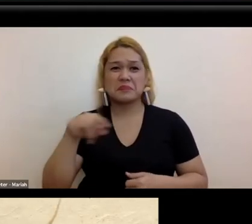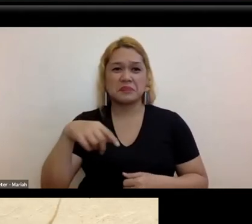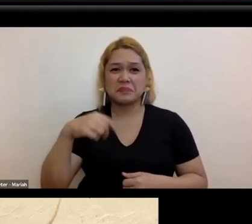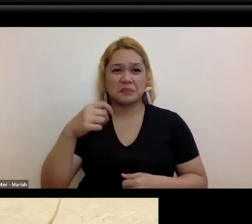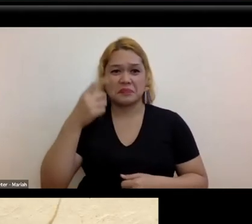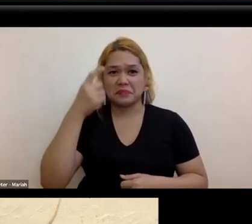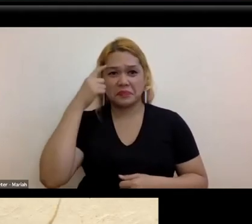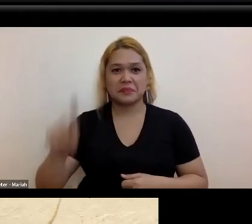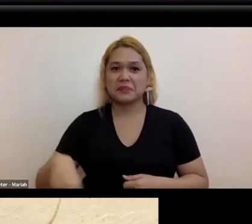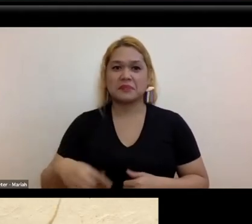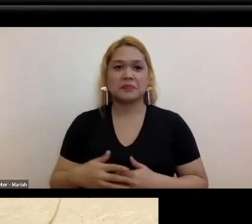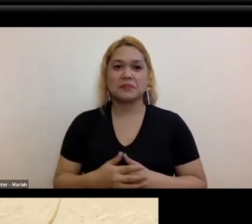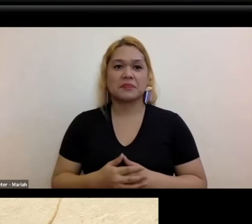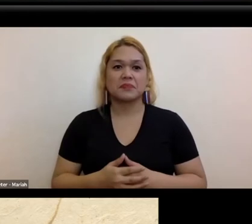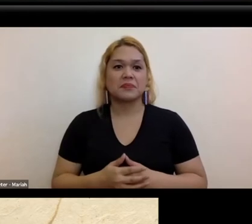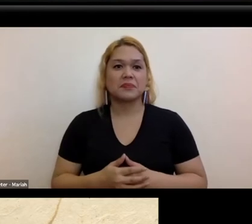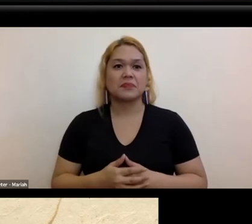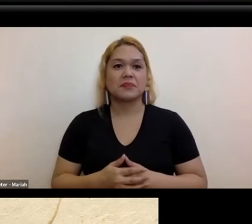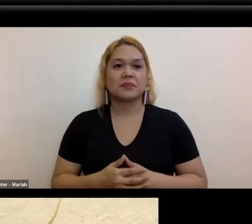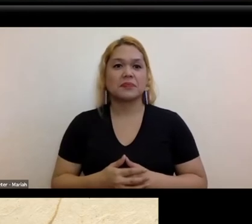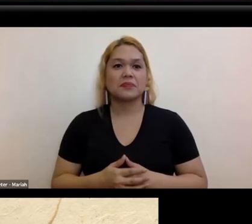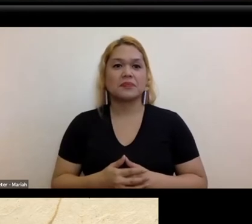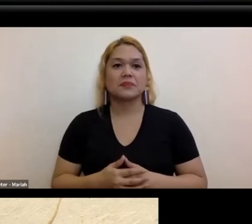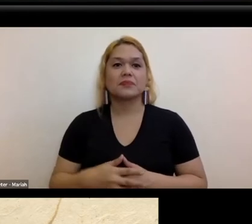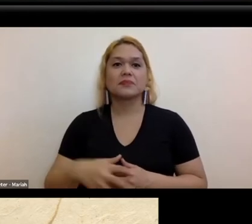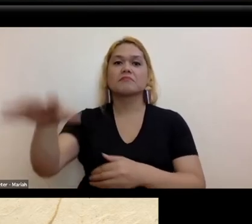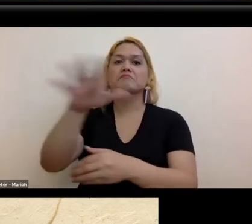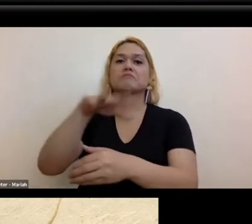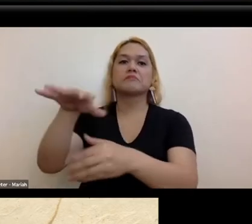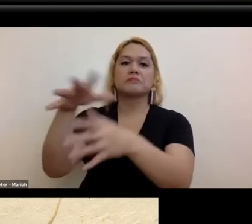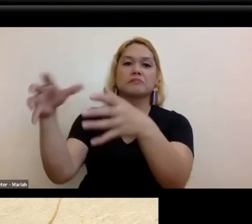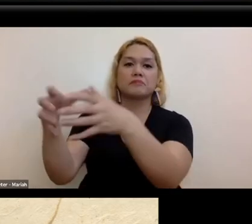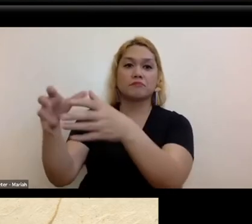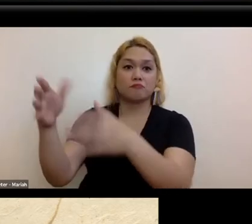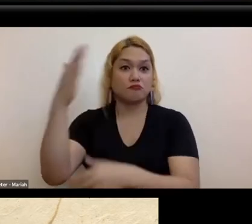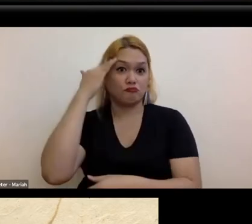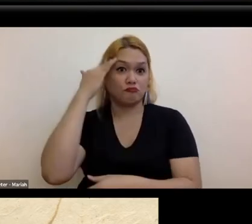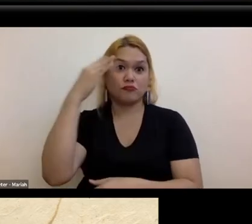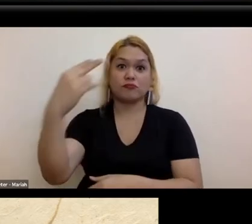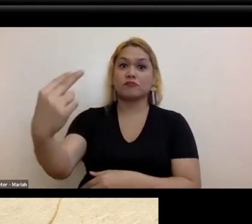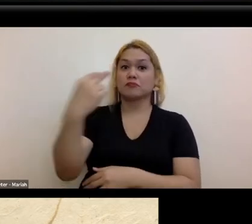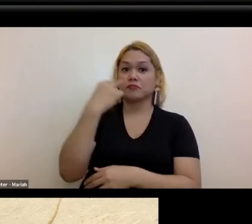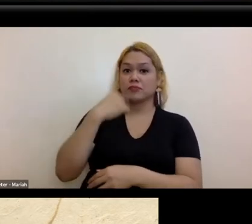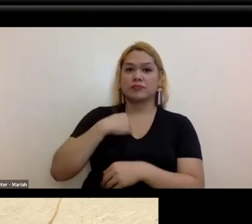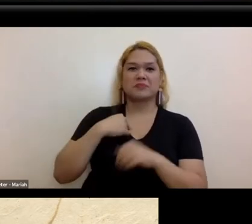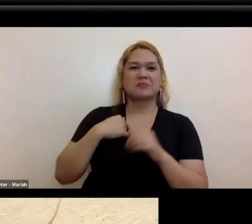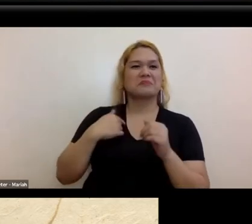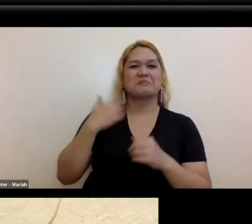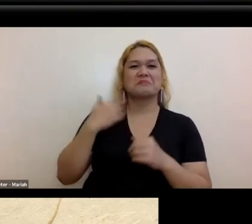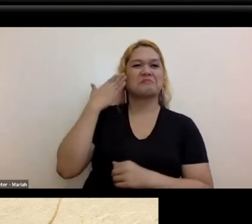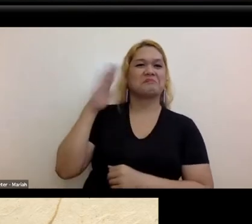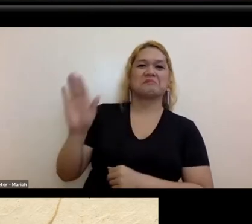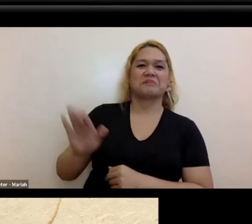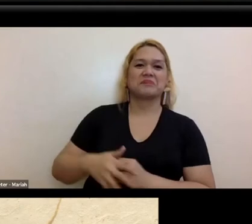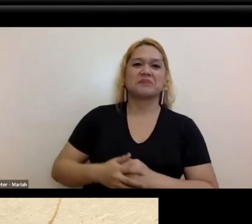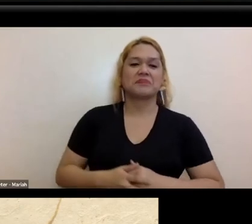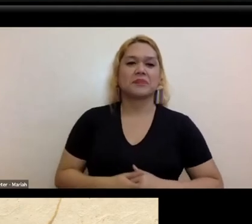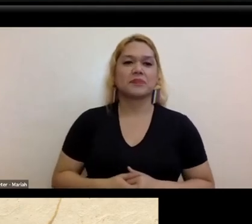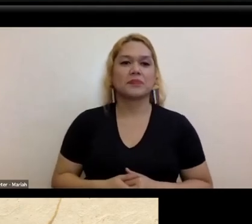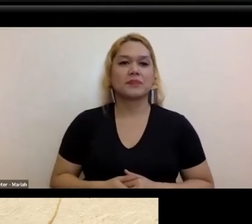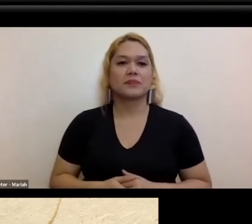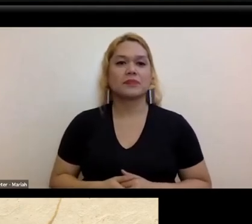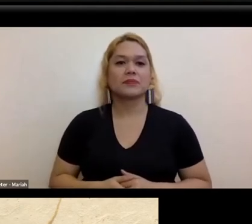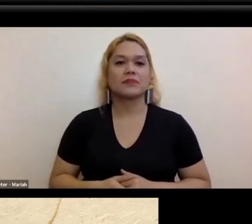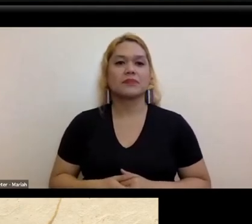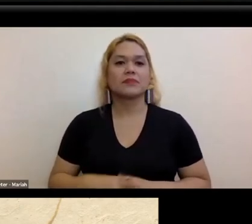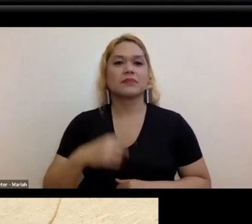them. What do they know about you? Just because of a no. And